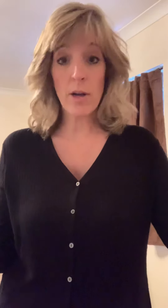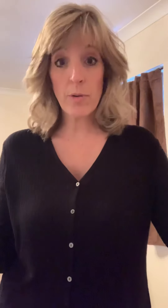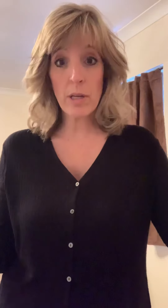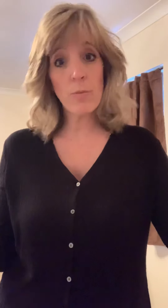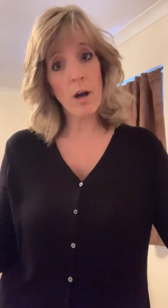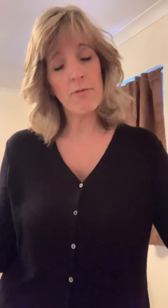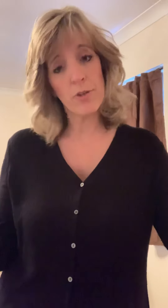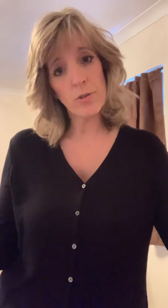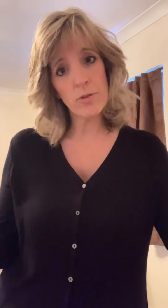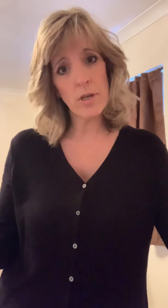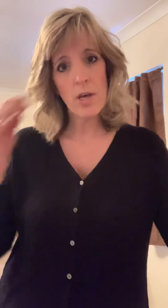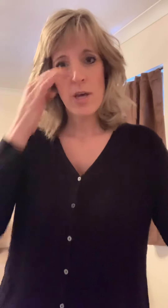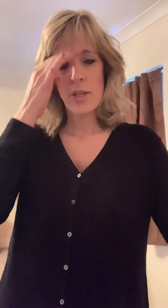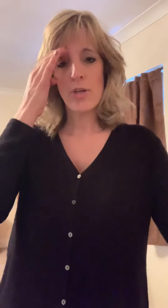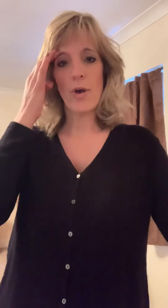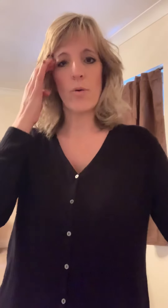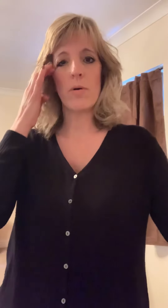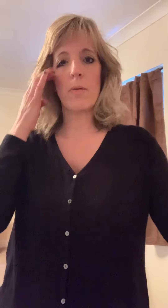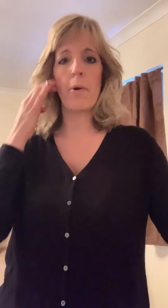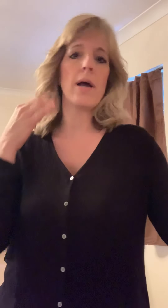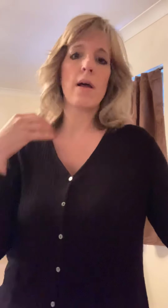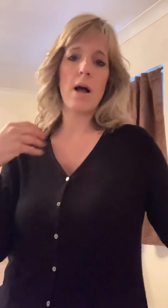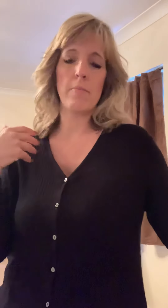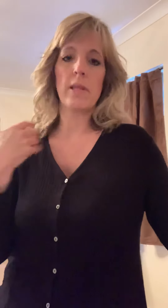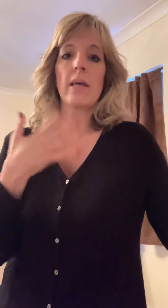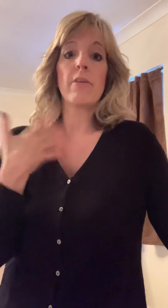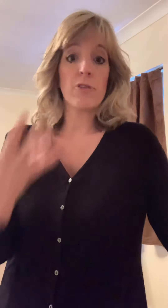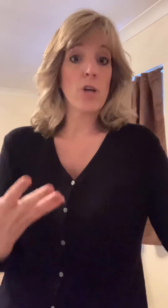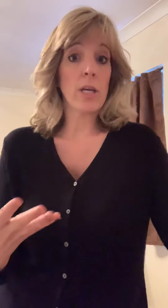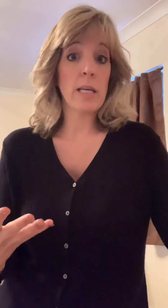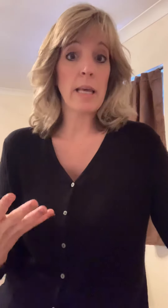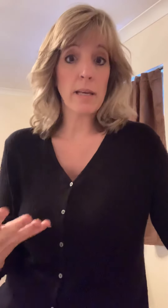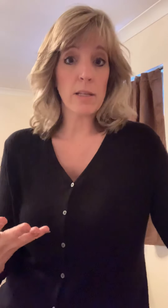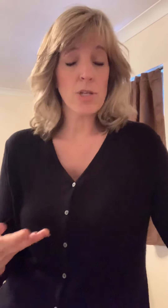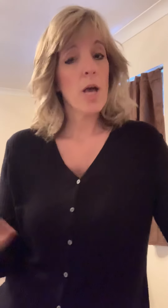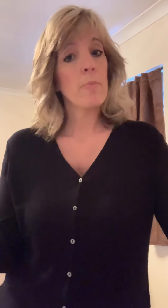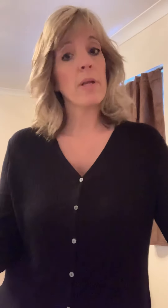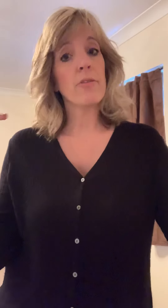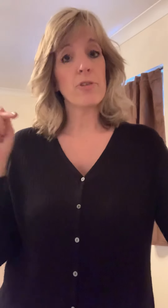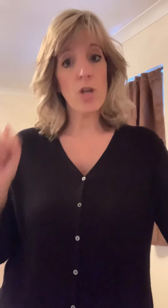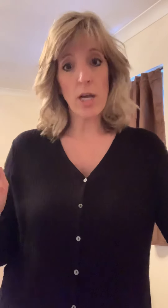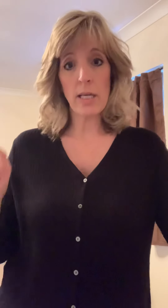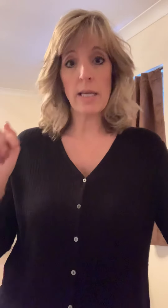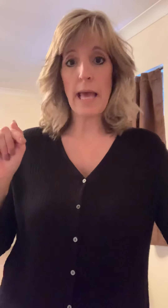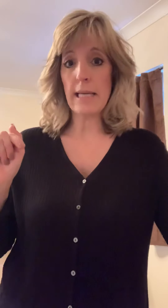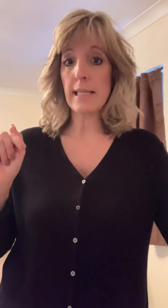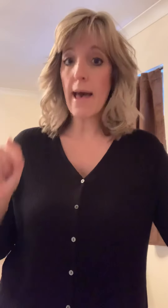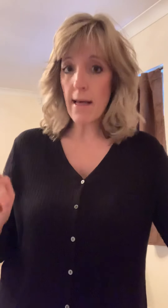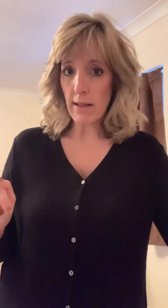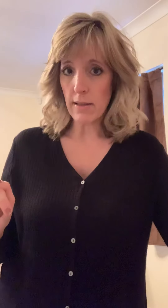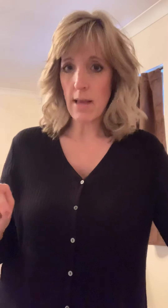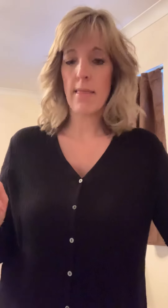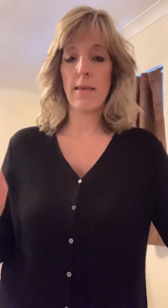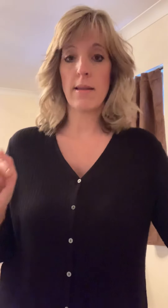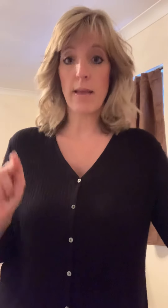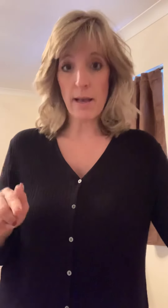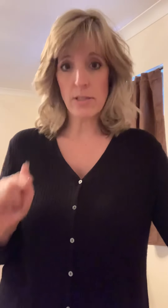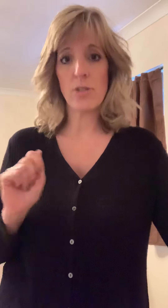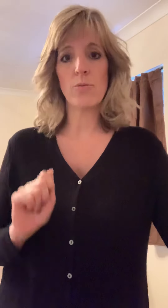hungry, want food? You know, but like if you're talking in English, but if you're talking in ASL, then yes, you would